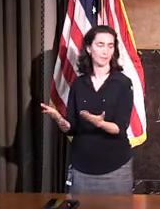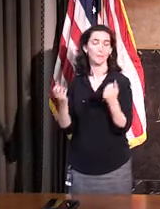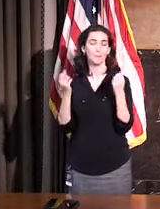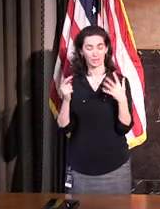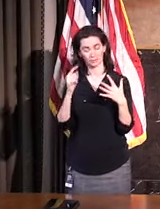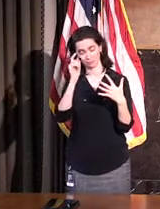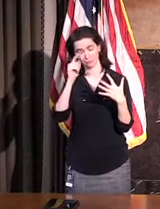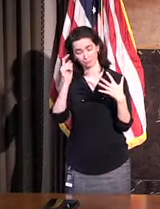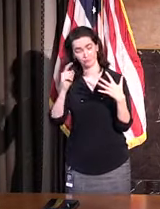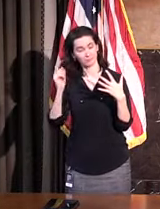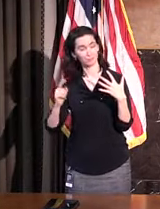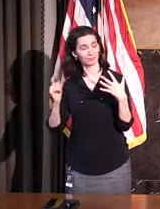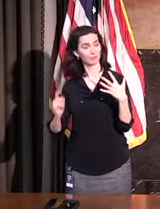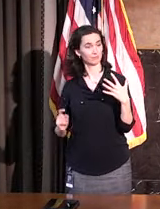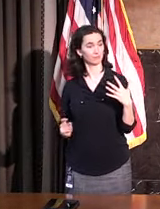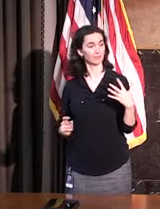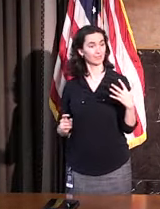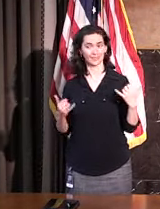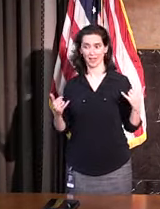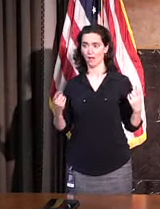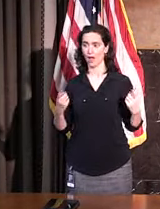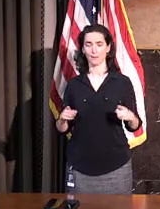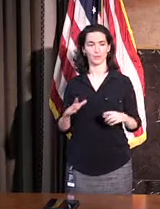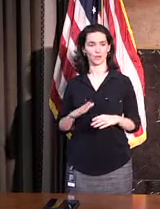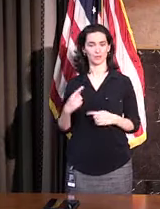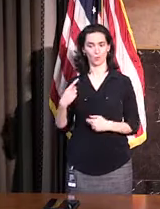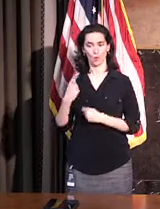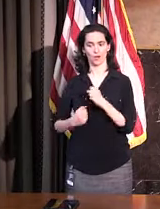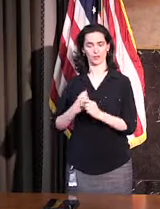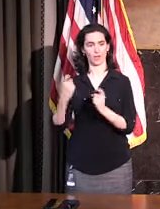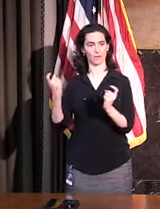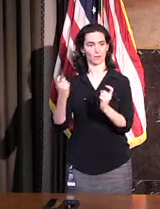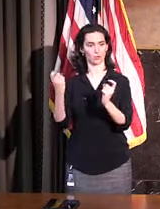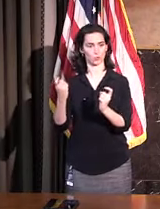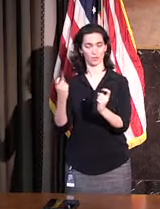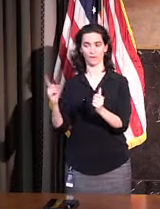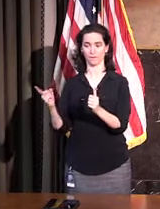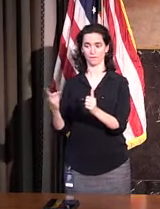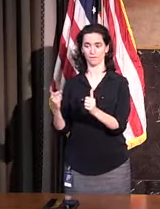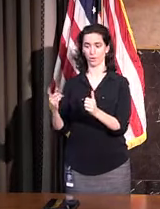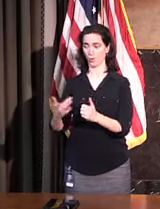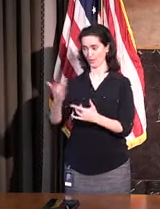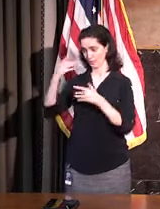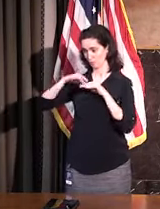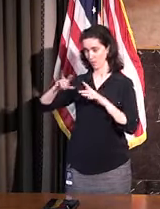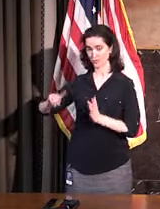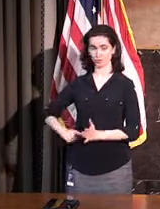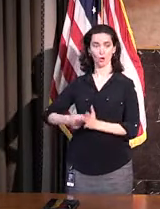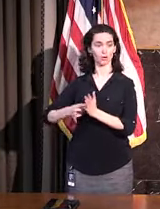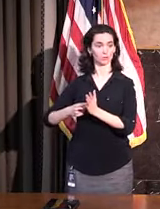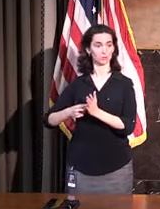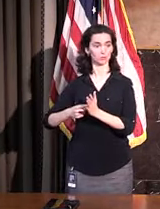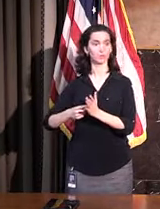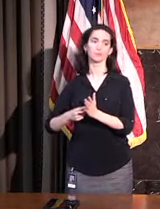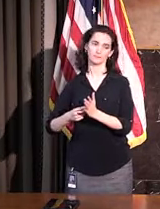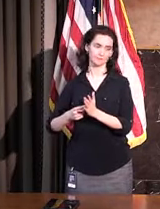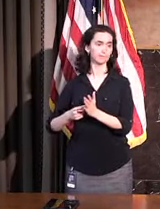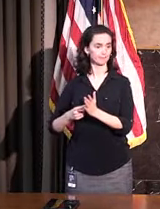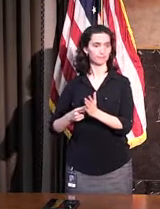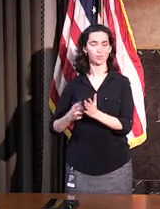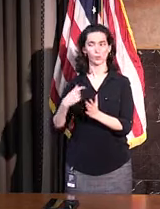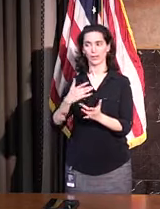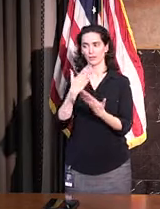that are coming to bear right now on the anniversary of the start of this pandemic. So let's do